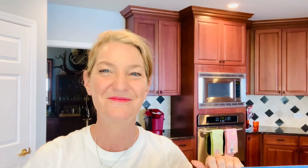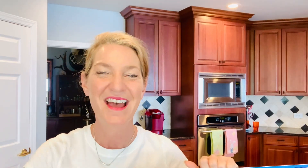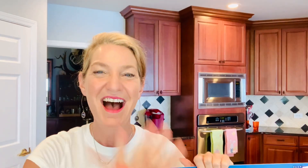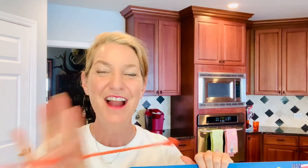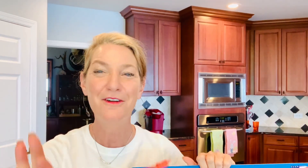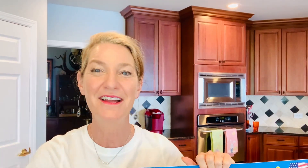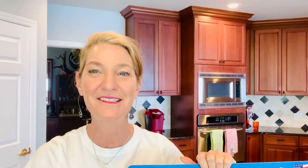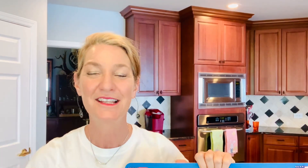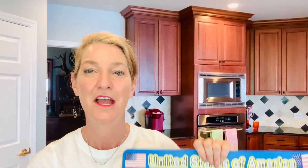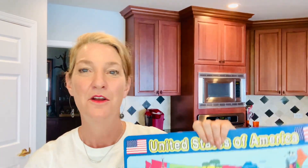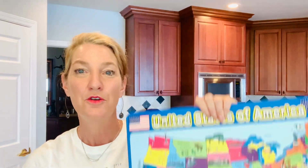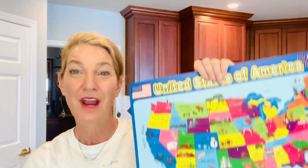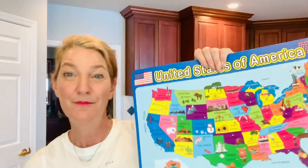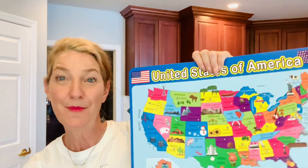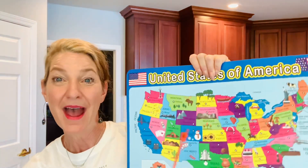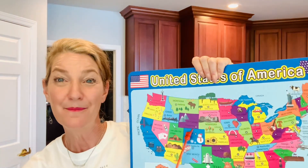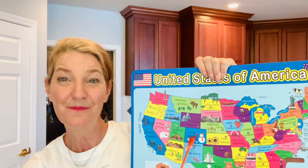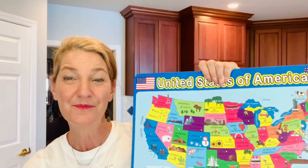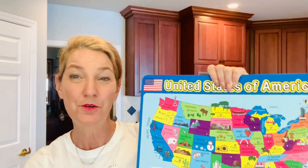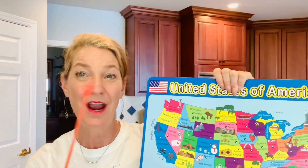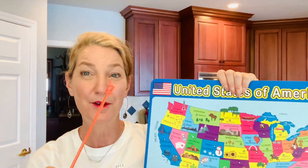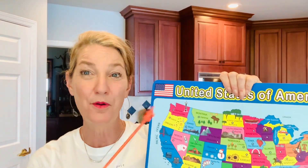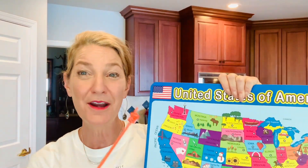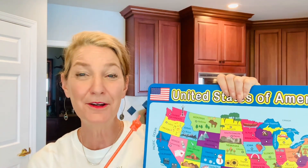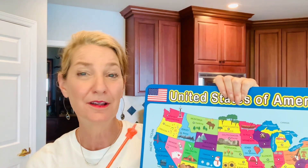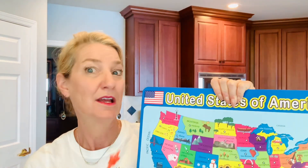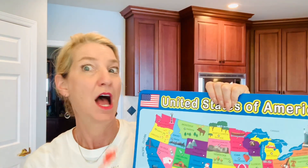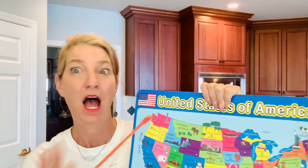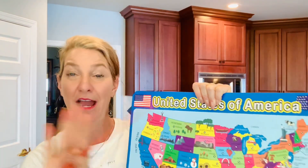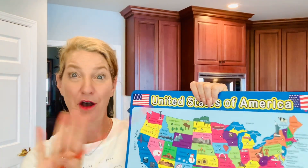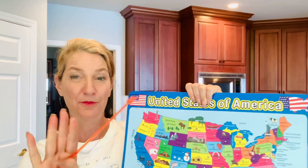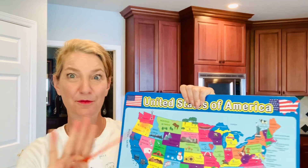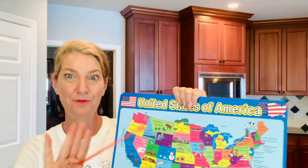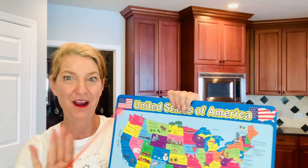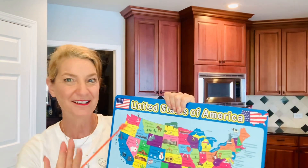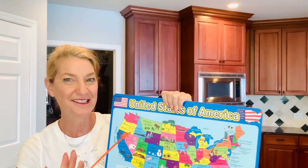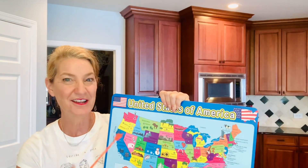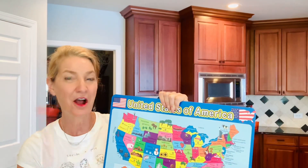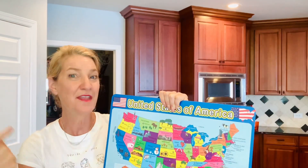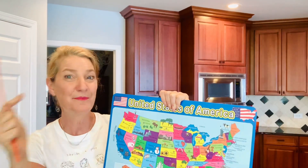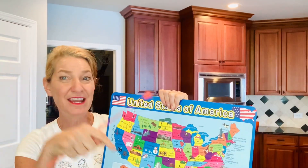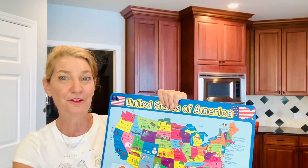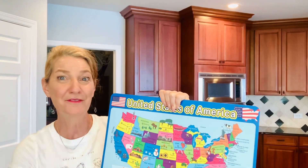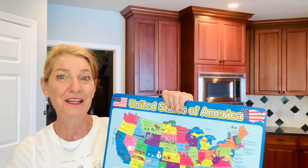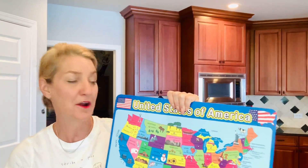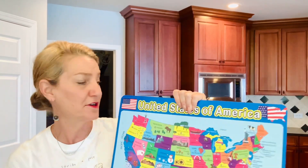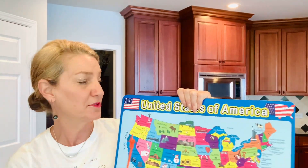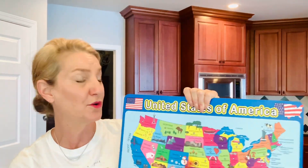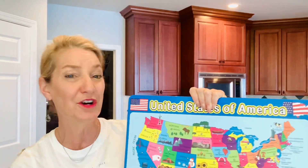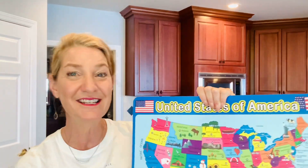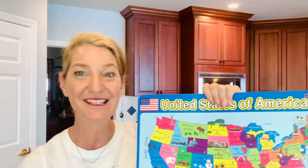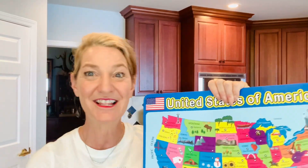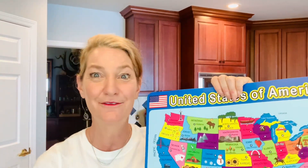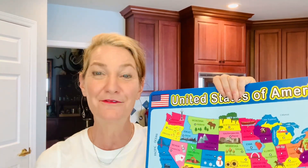Hi friends! Grab your map, grab your pointer. I hope you've been practicing on that beginner video because we're gonna sing the 50